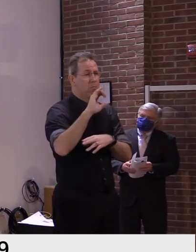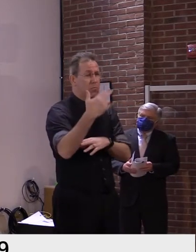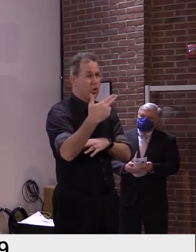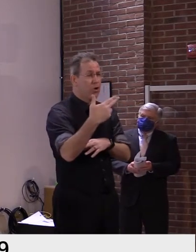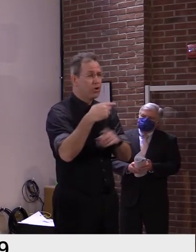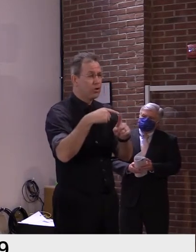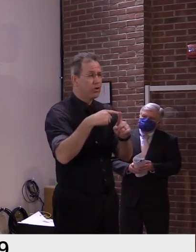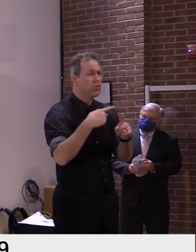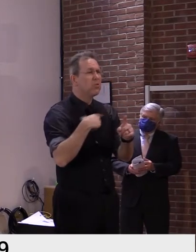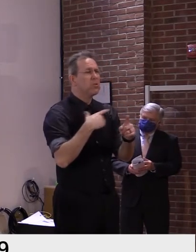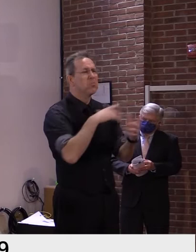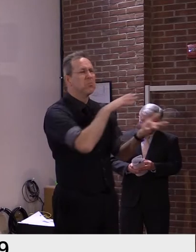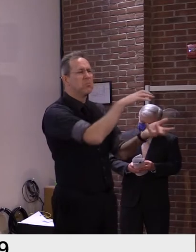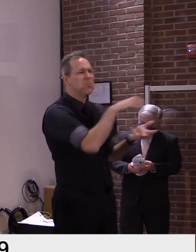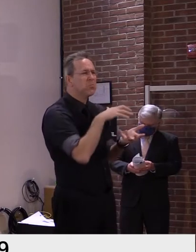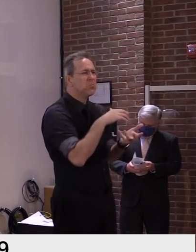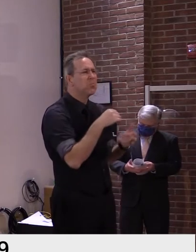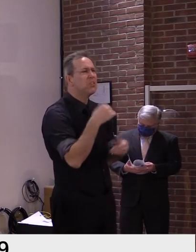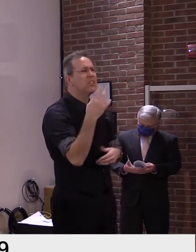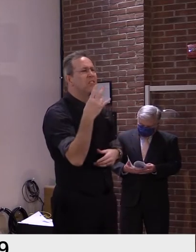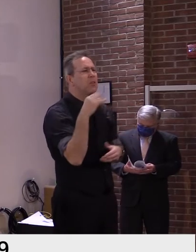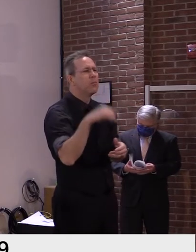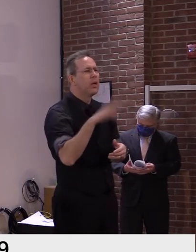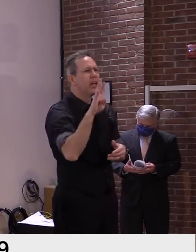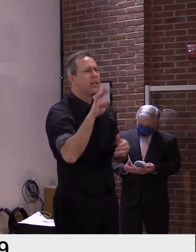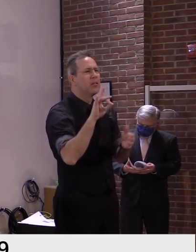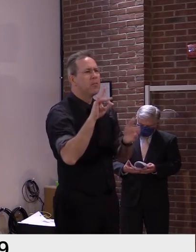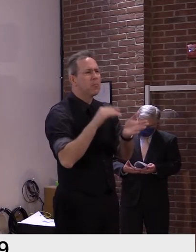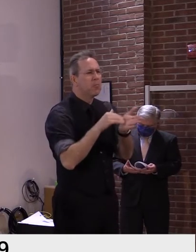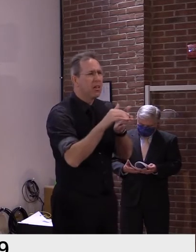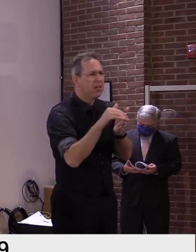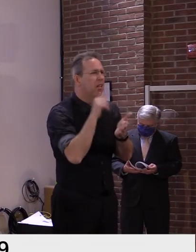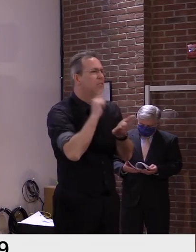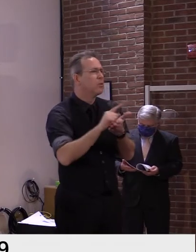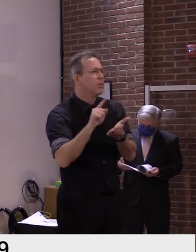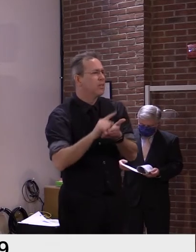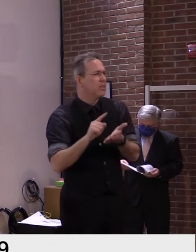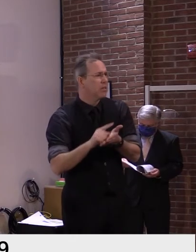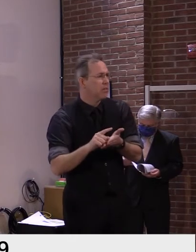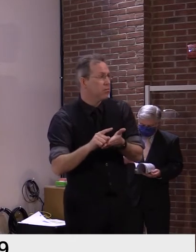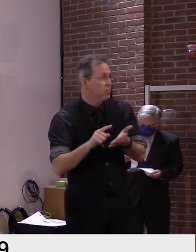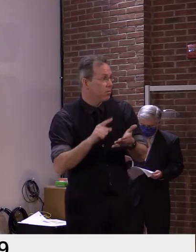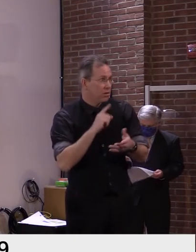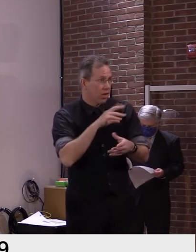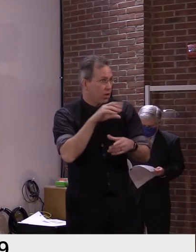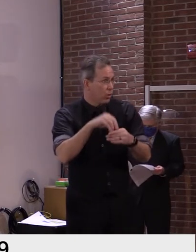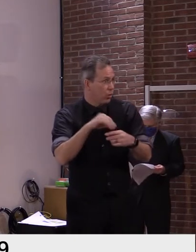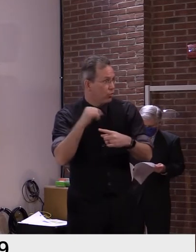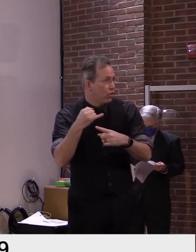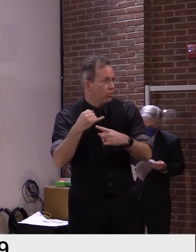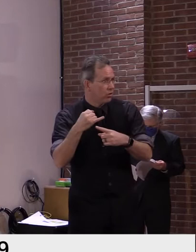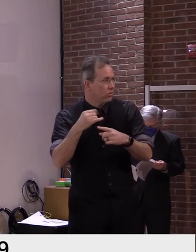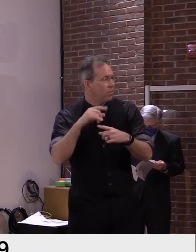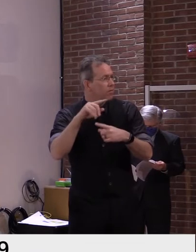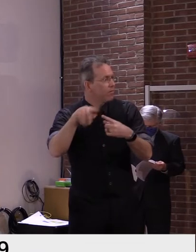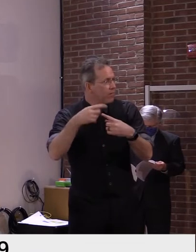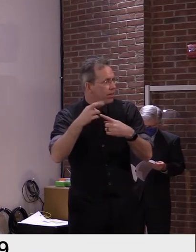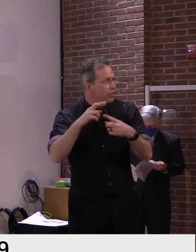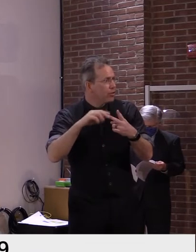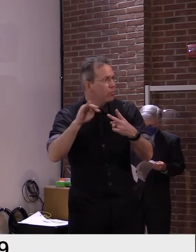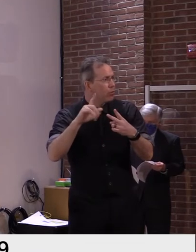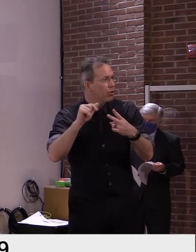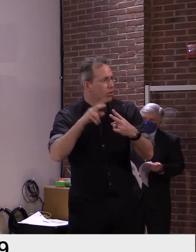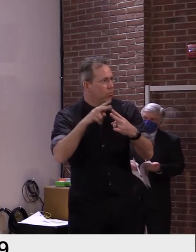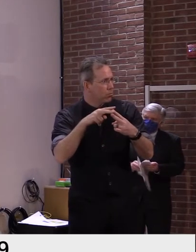17 to 18 million weekly, and that's not including Johnson & Johnson. So that's up from the